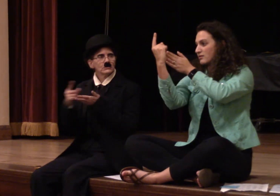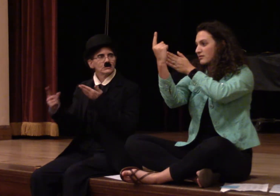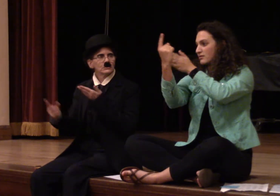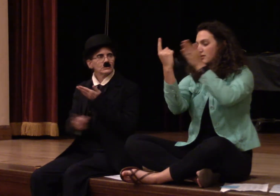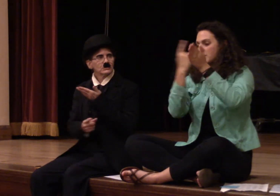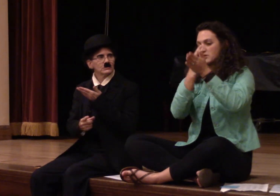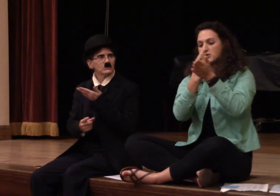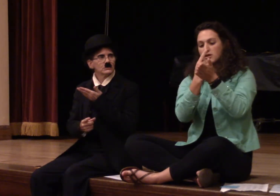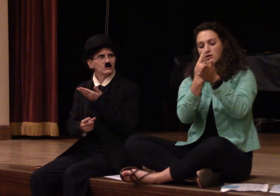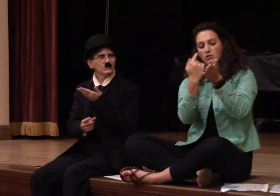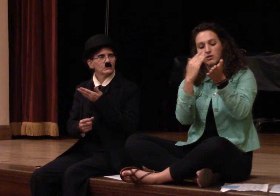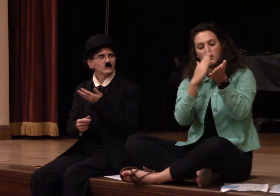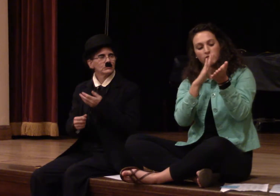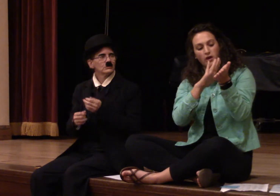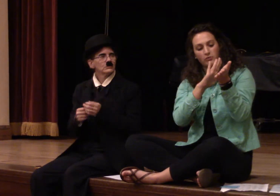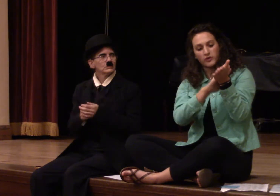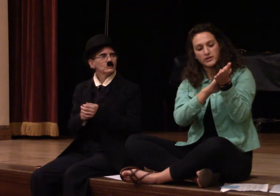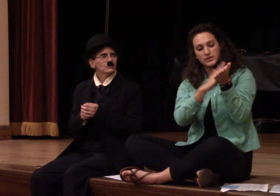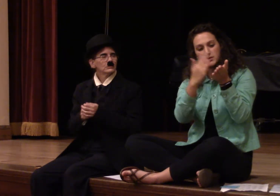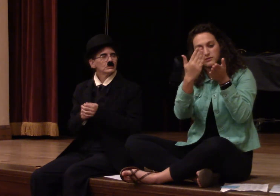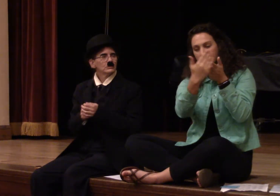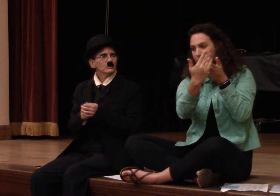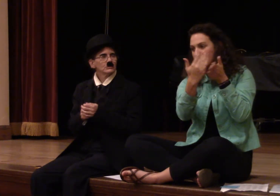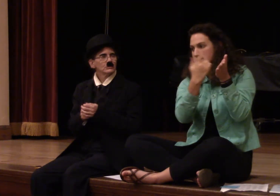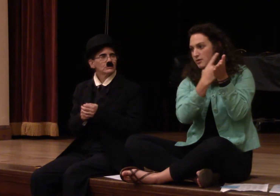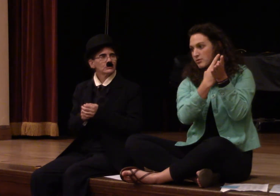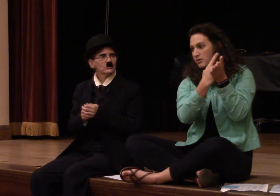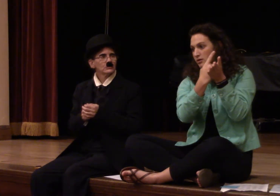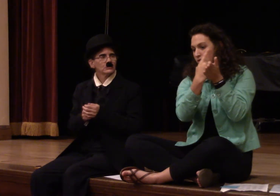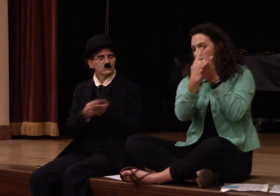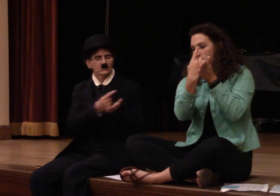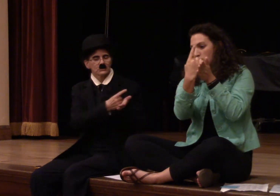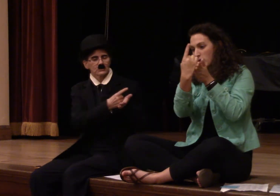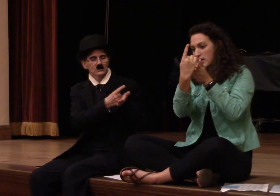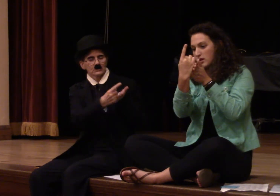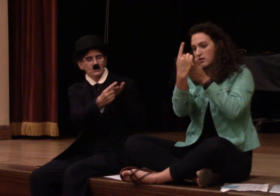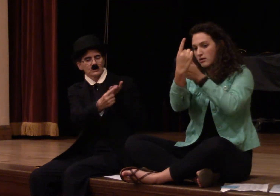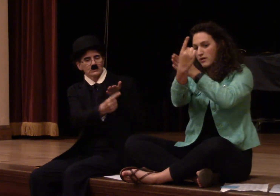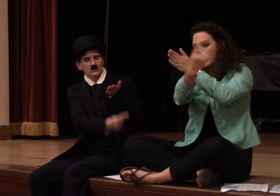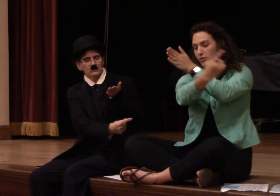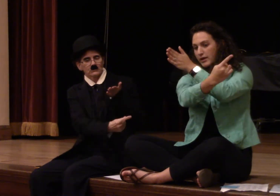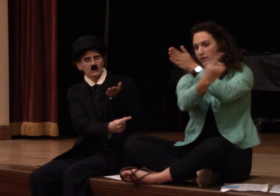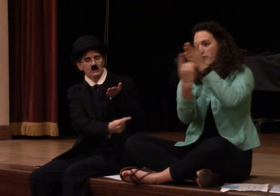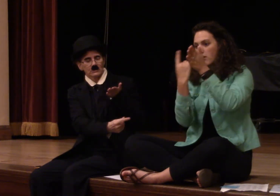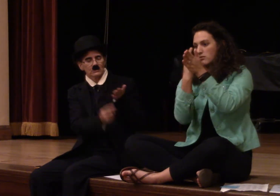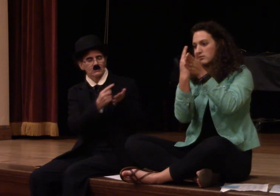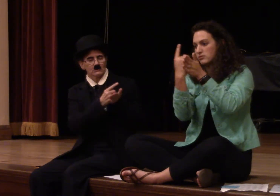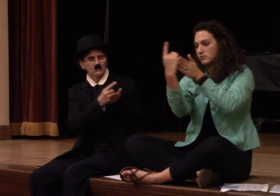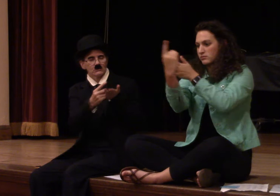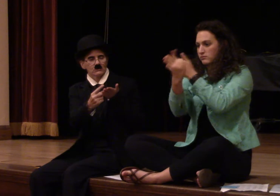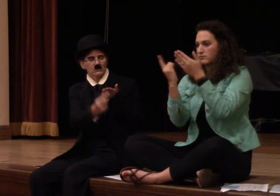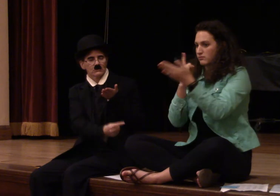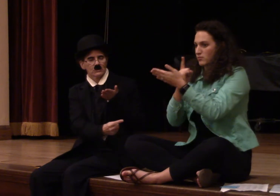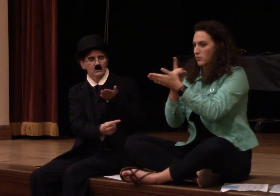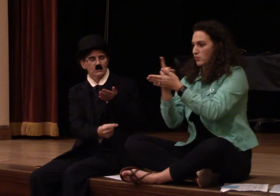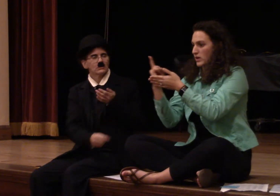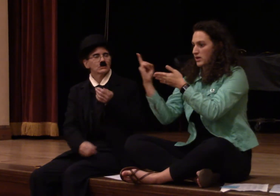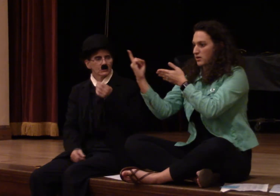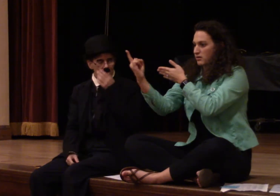Yep, so you're just going to go from wrist to fingertip, week, and then bring it up front. Week,